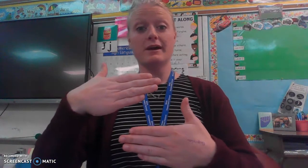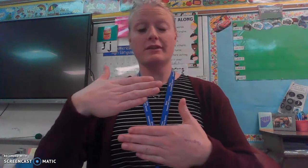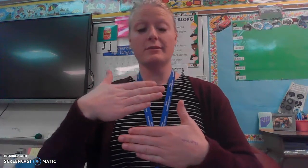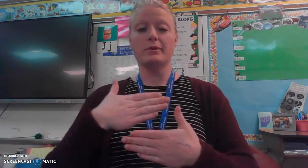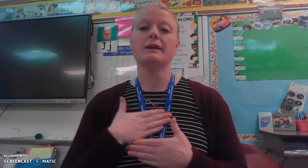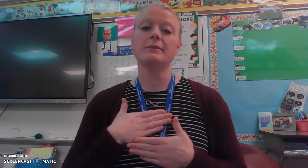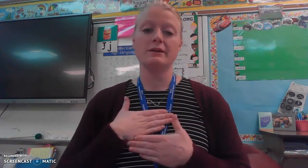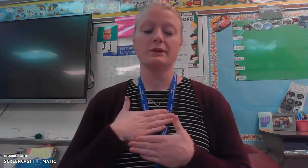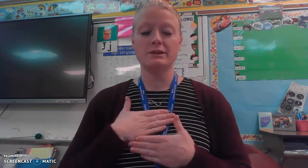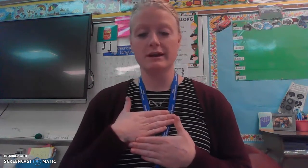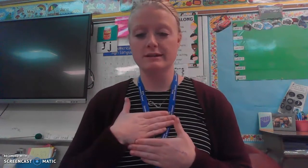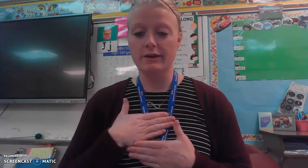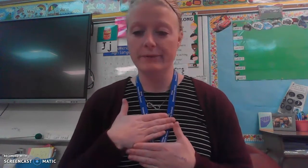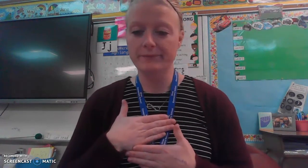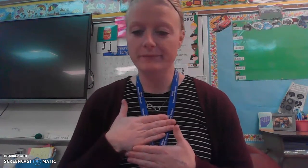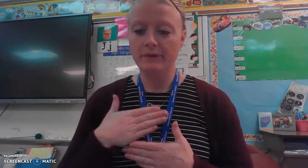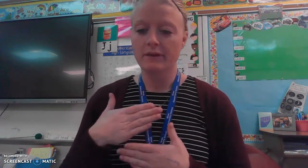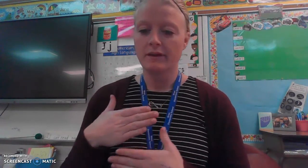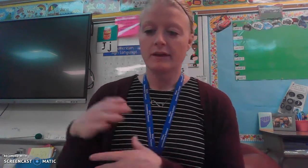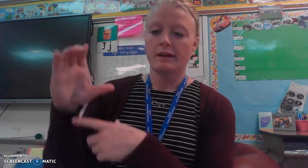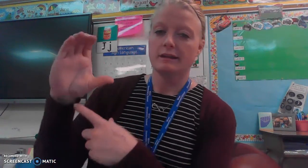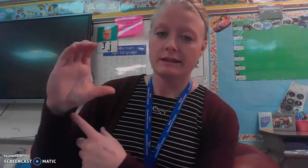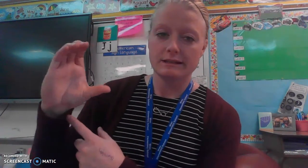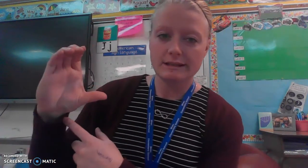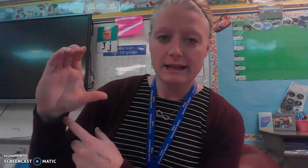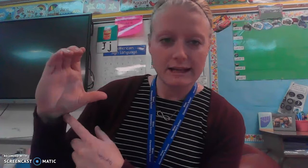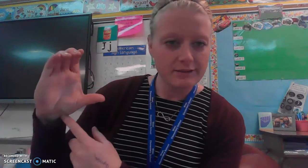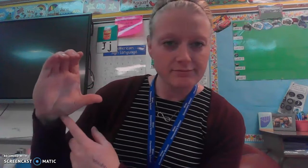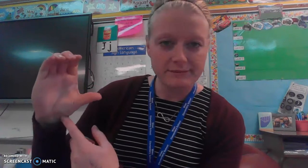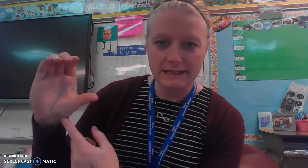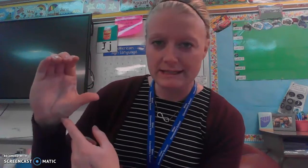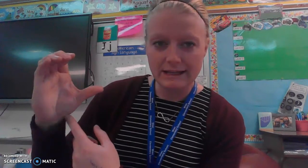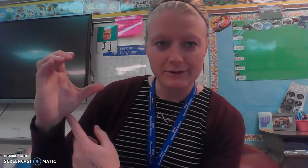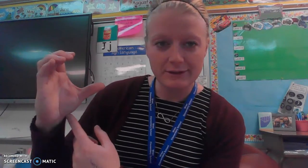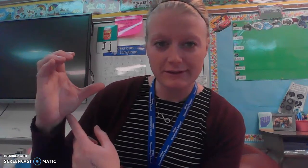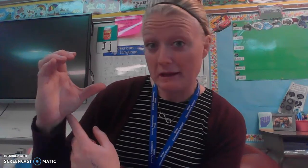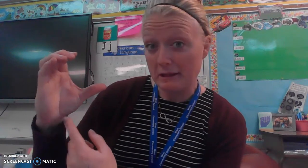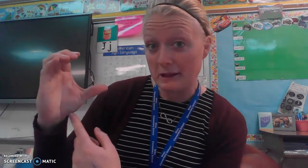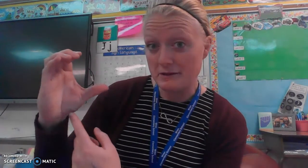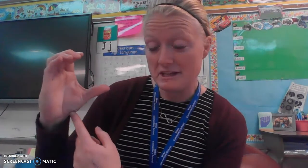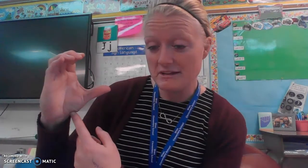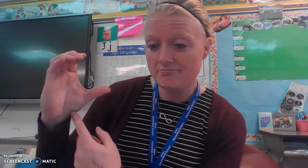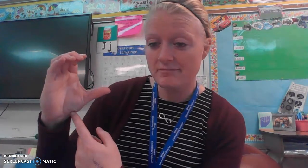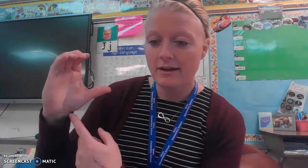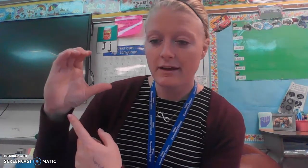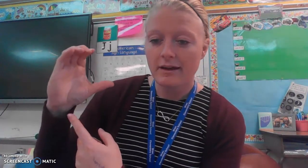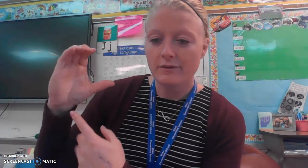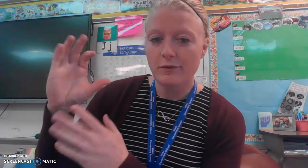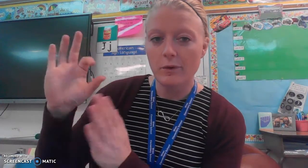breath and then putting them in when you exhale. And then C, it's easy, looks like the letter C,